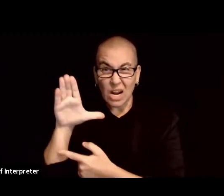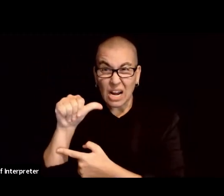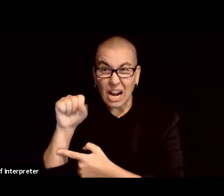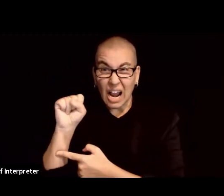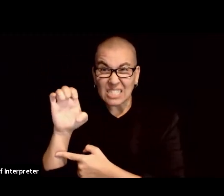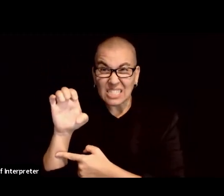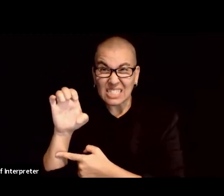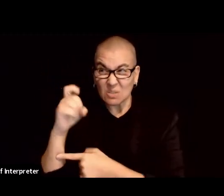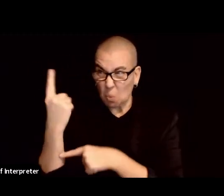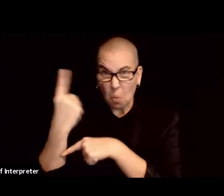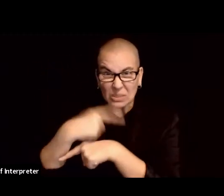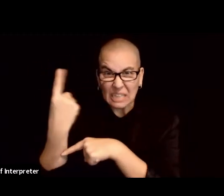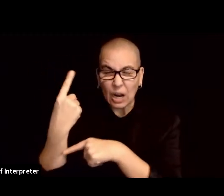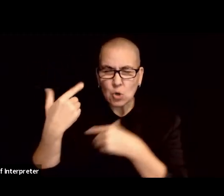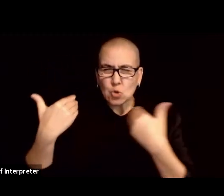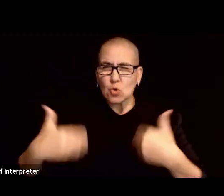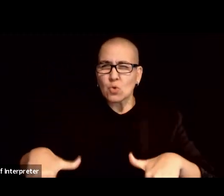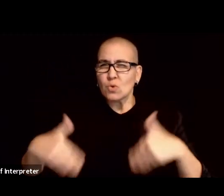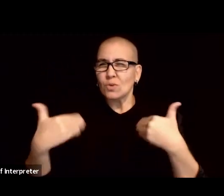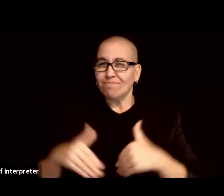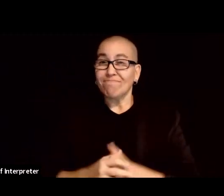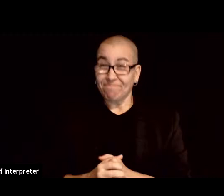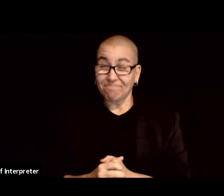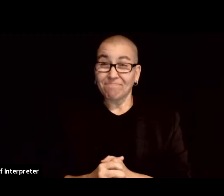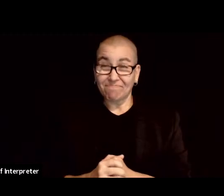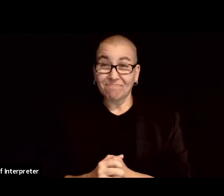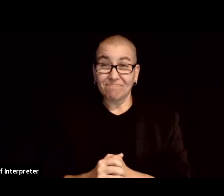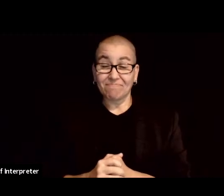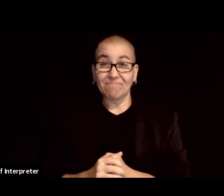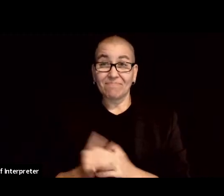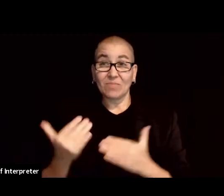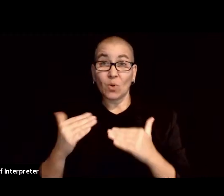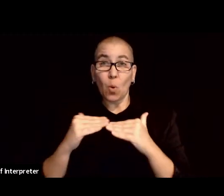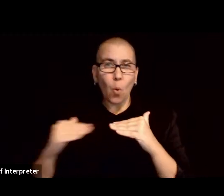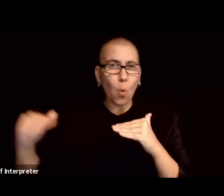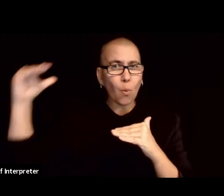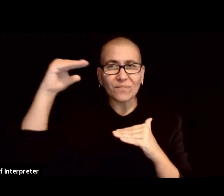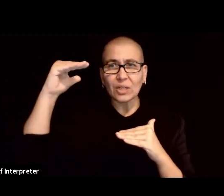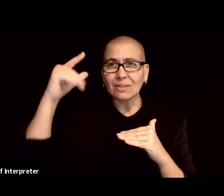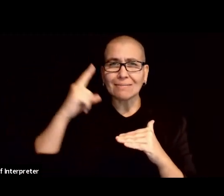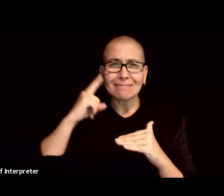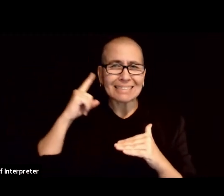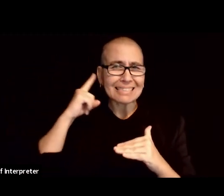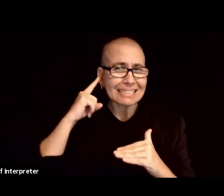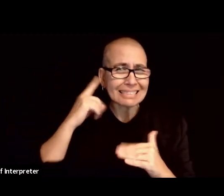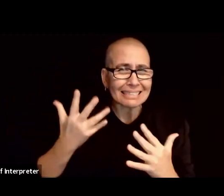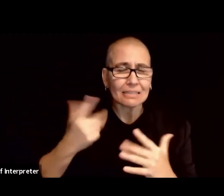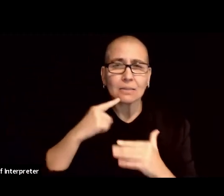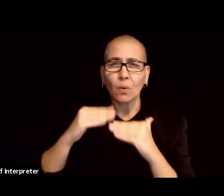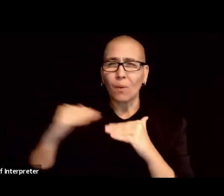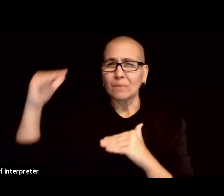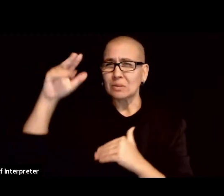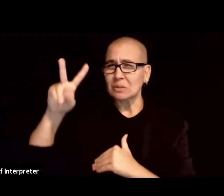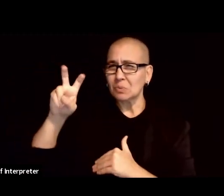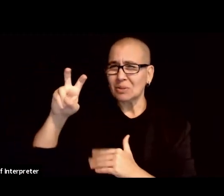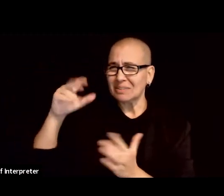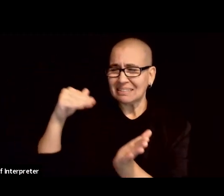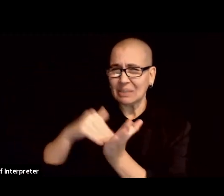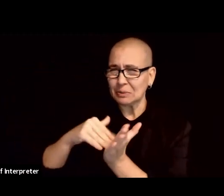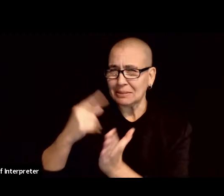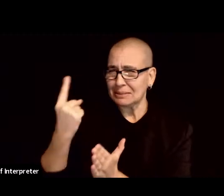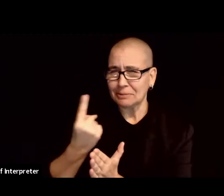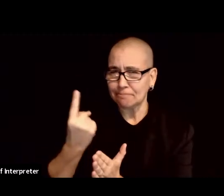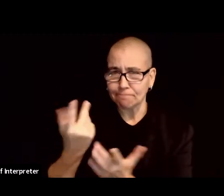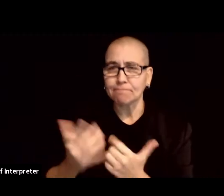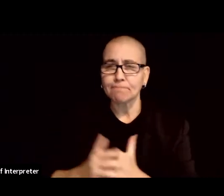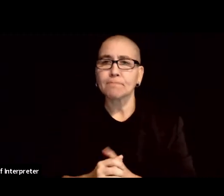231,000 people in the United States have died from COVID-19. Minnesota, we're reporting today an additional